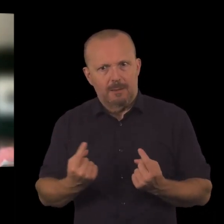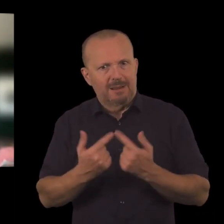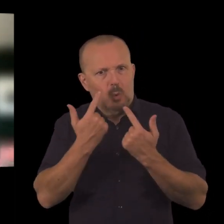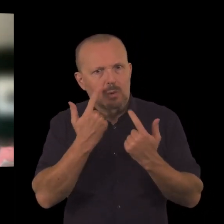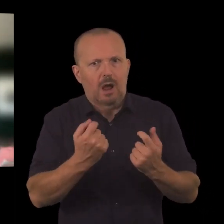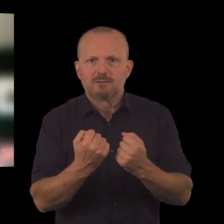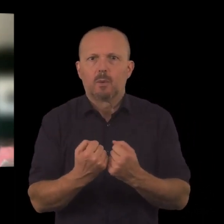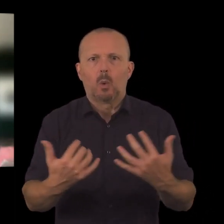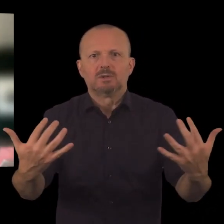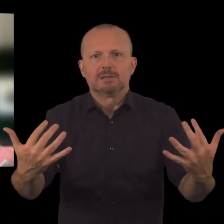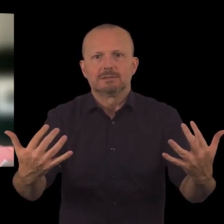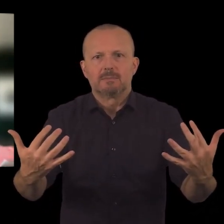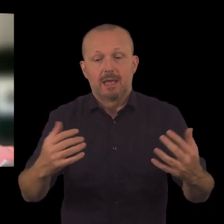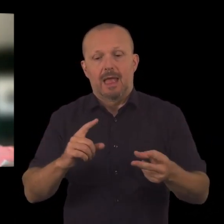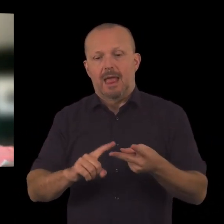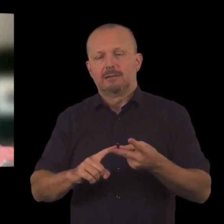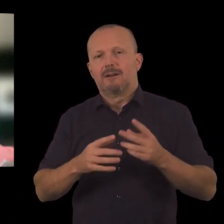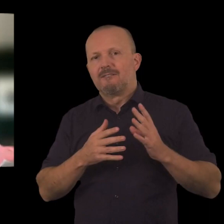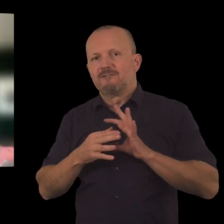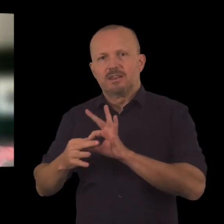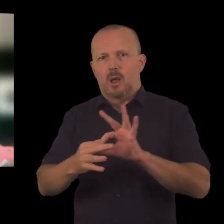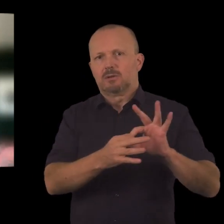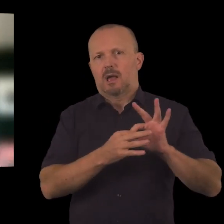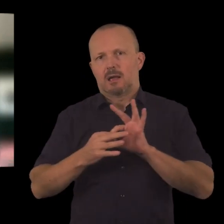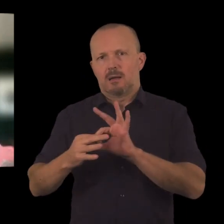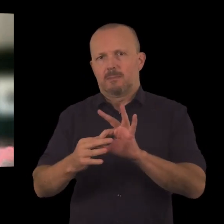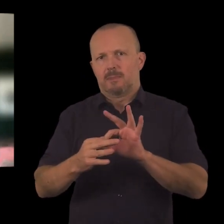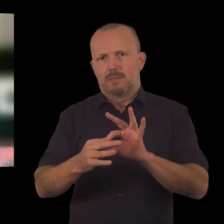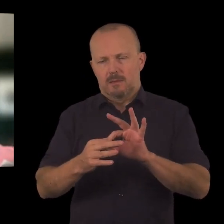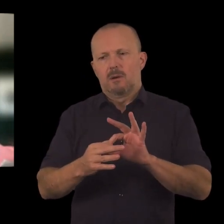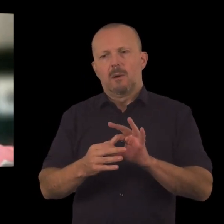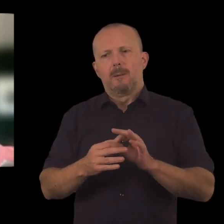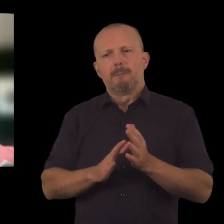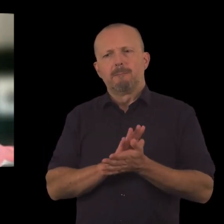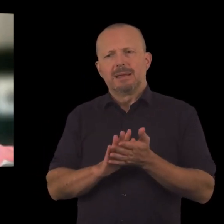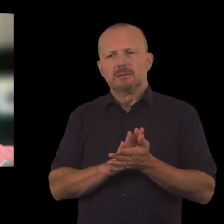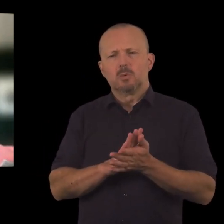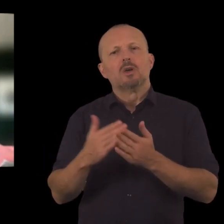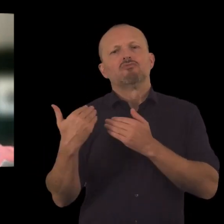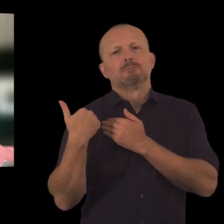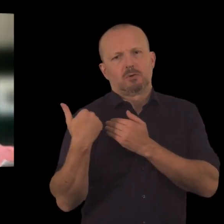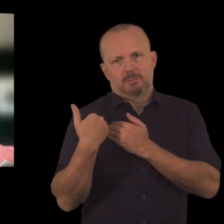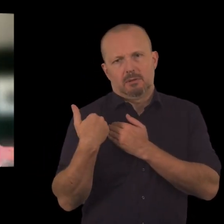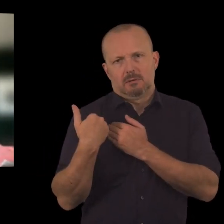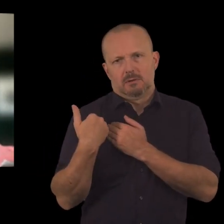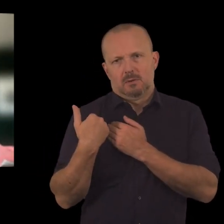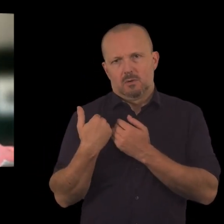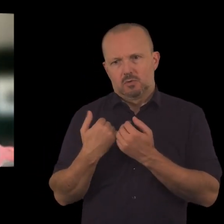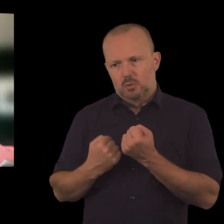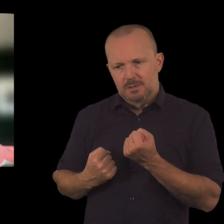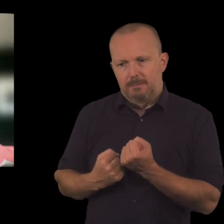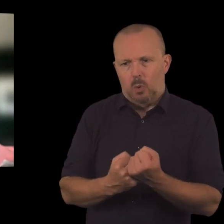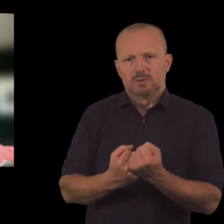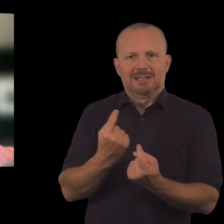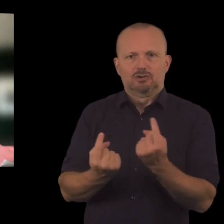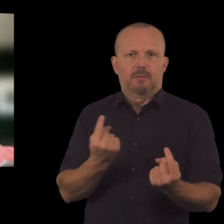with really amazing knowledge in that. So they have set that. And the two